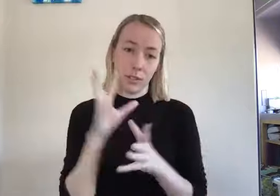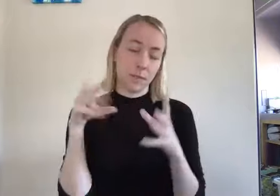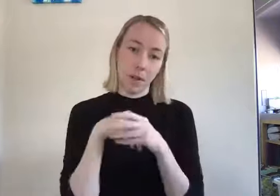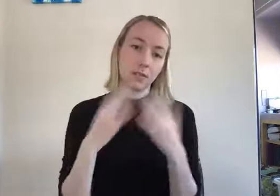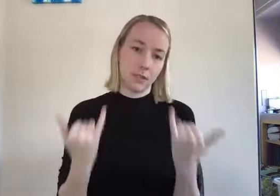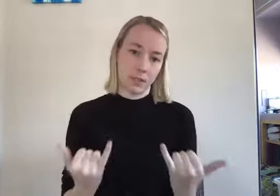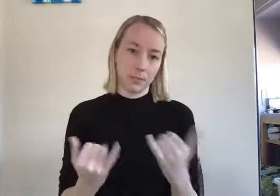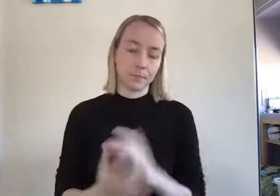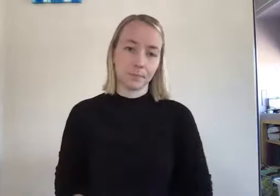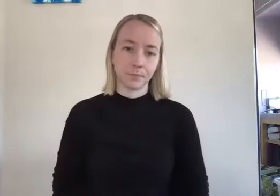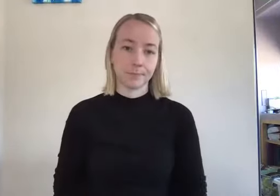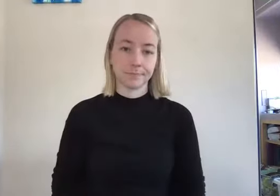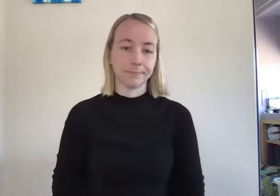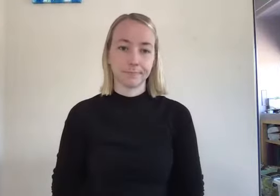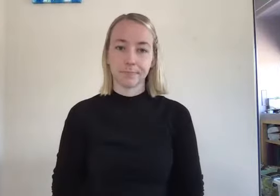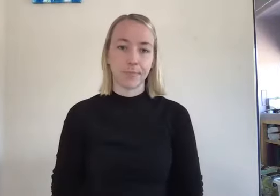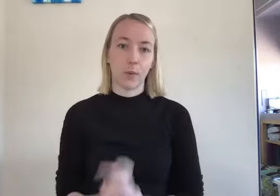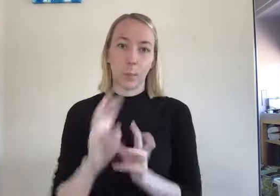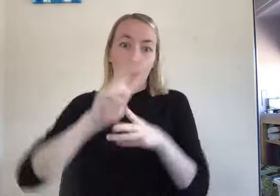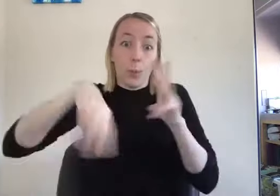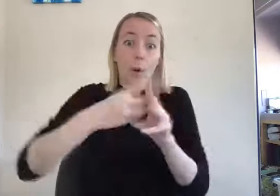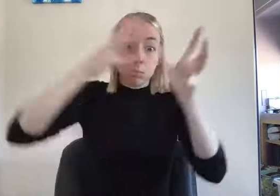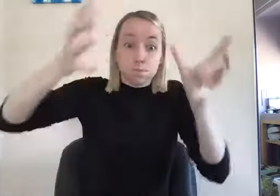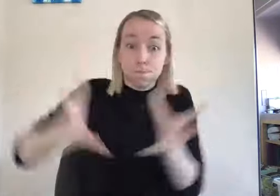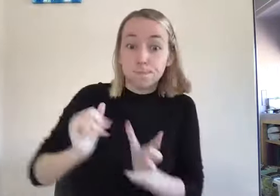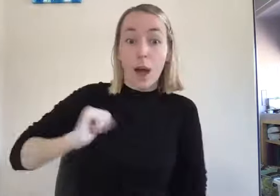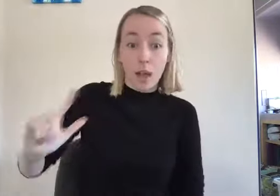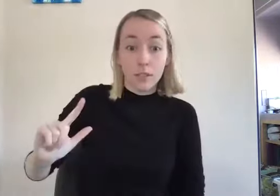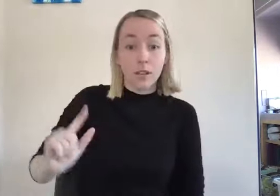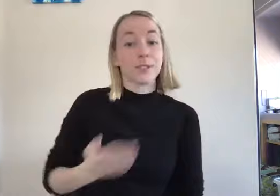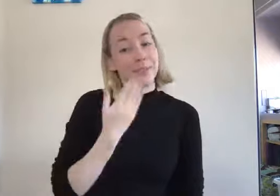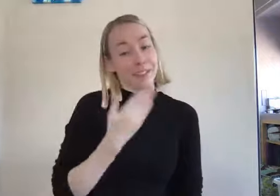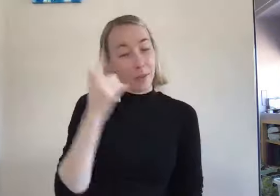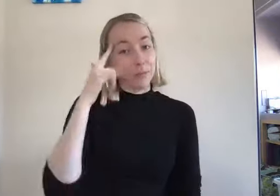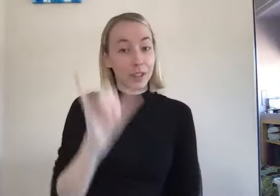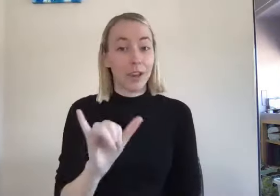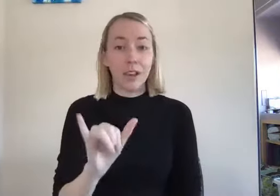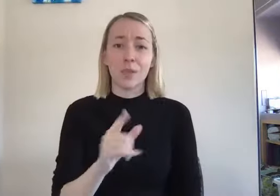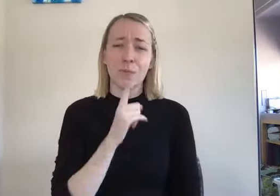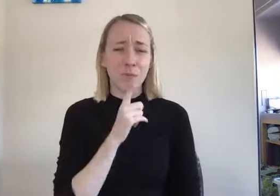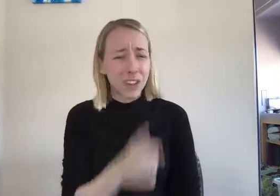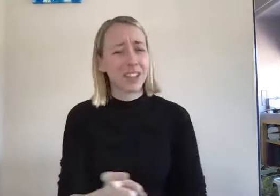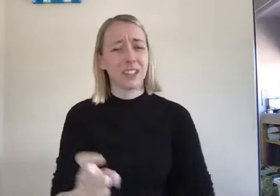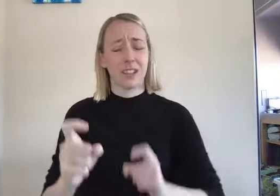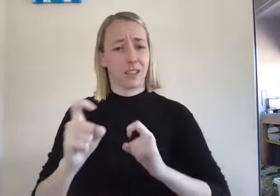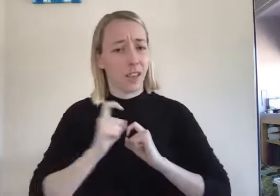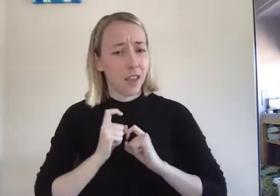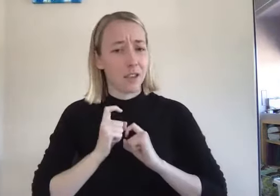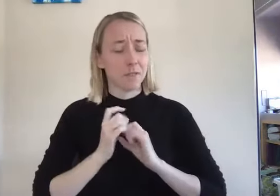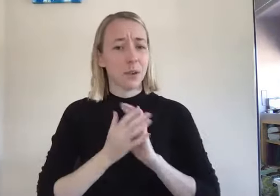is doing for Al-Anon worldwide. So thank you for that. And what a gift that this is